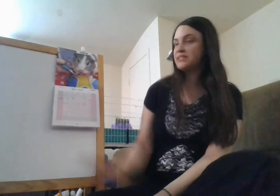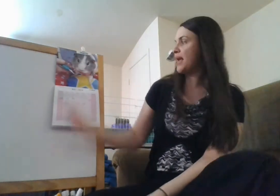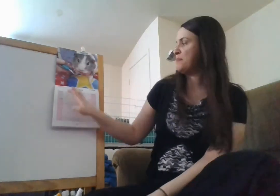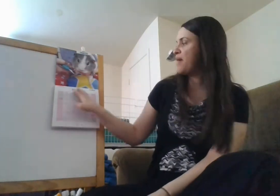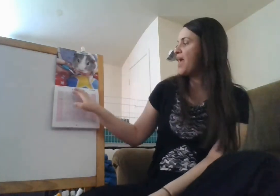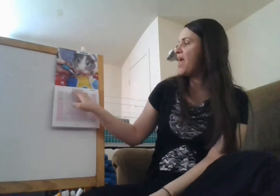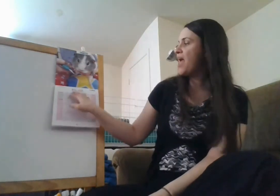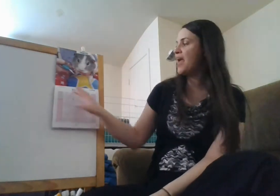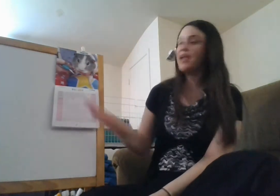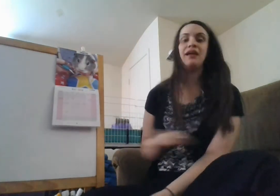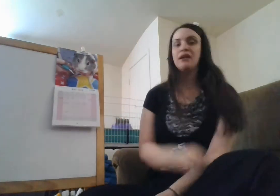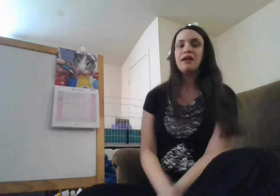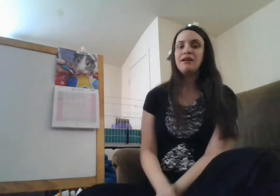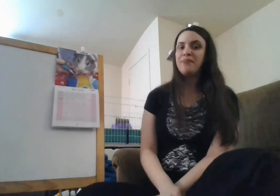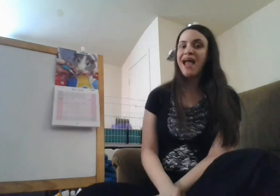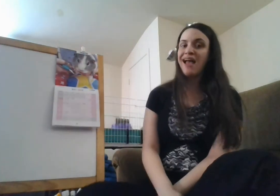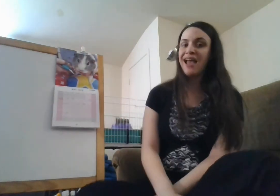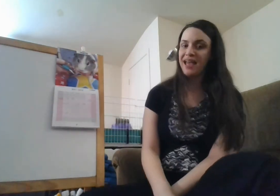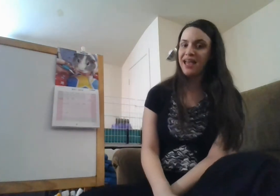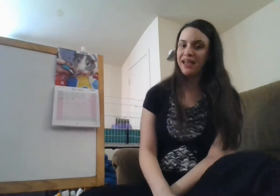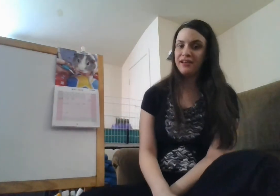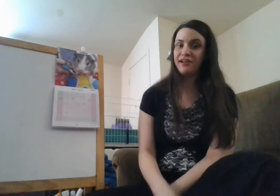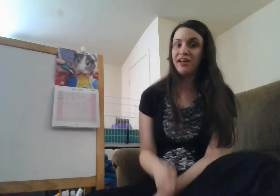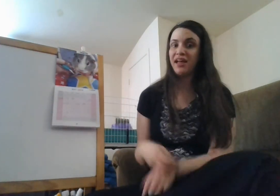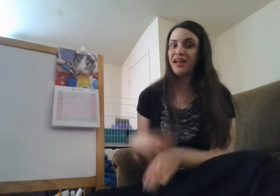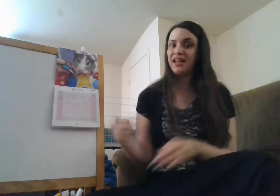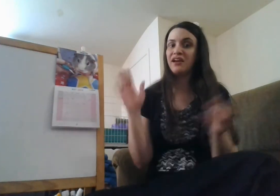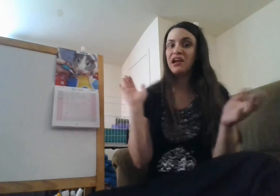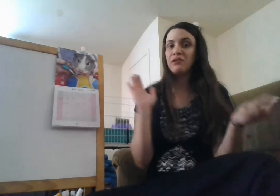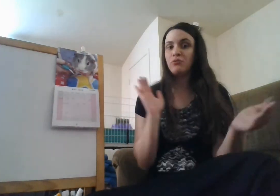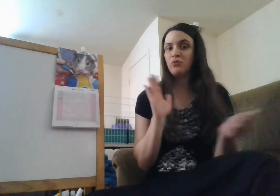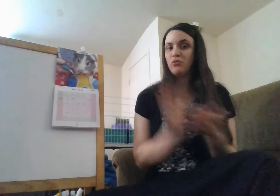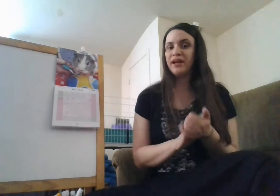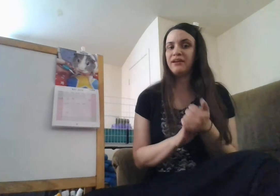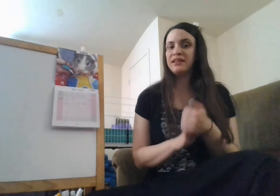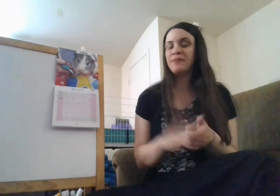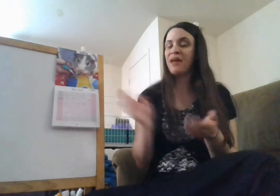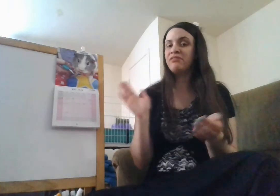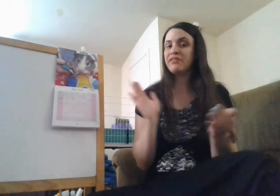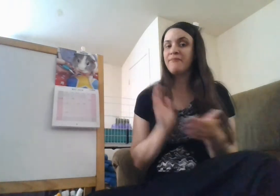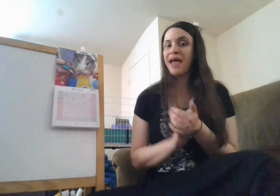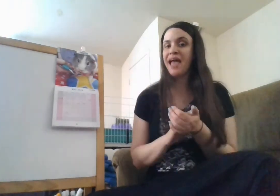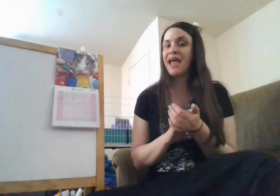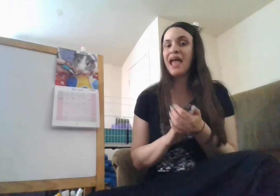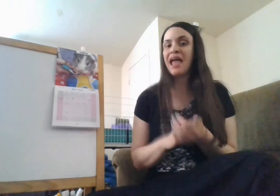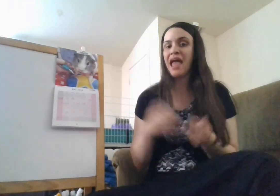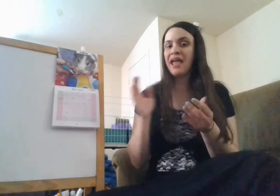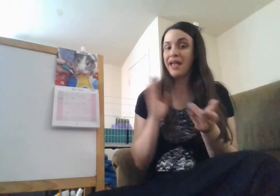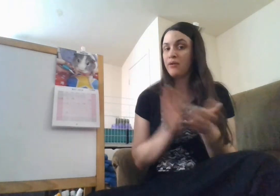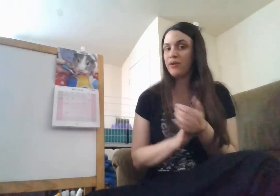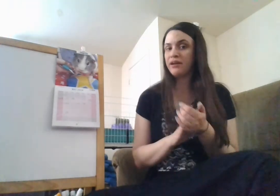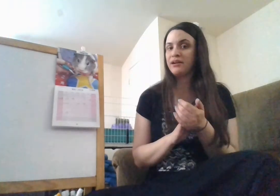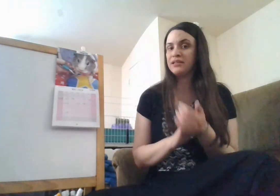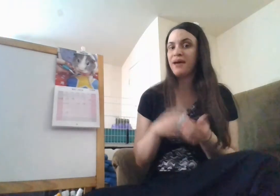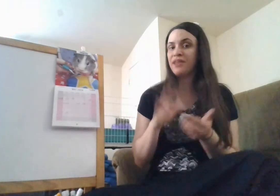say May? May. Good. We're in the month of May. We're in the month